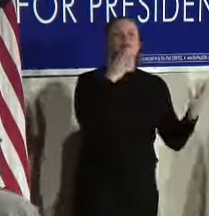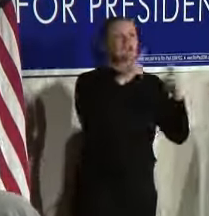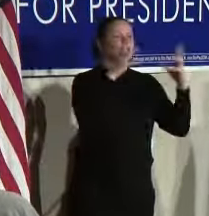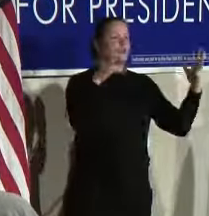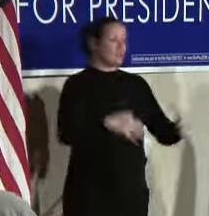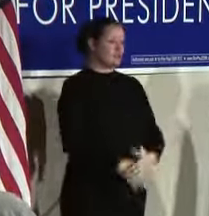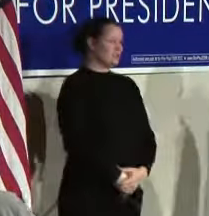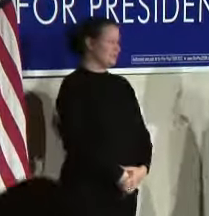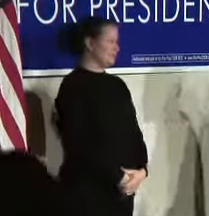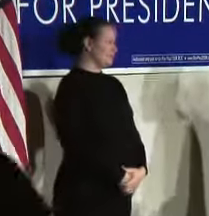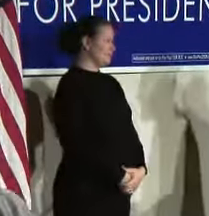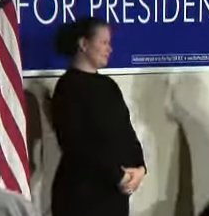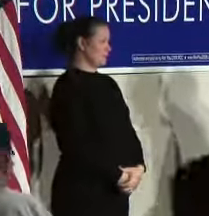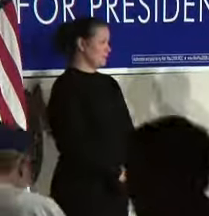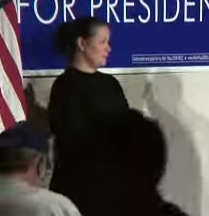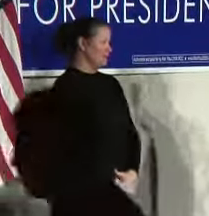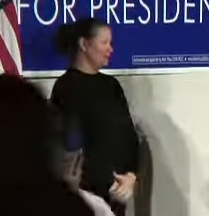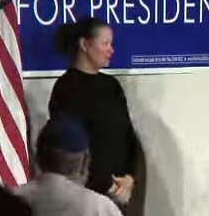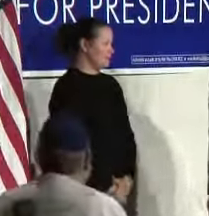you very much.